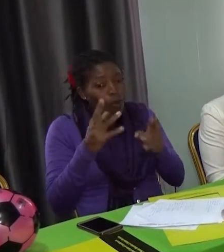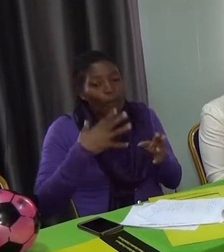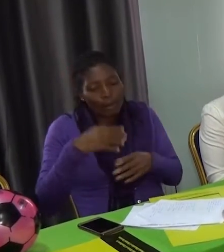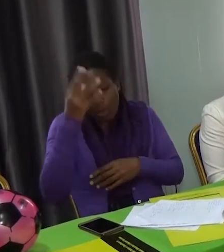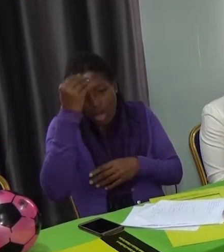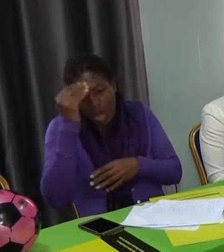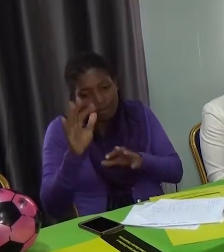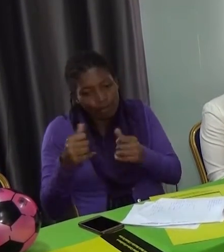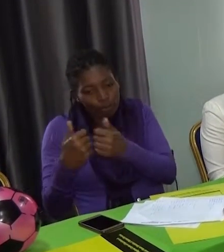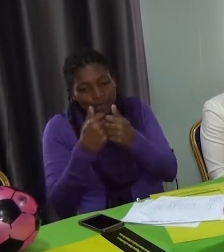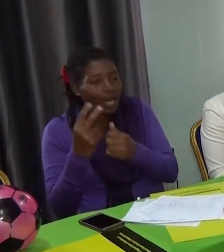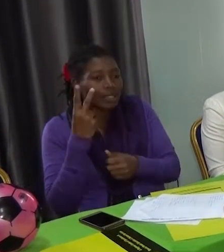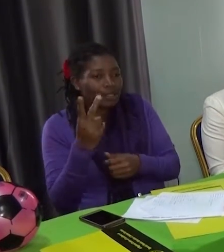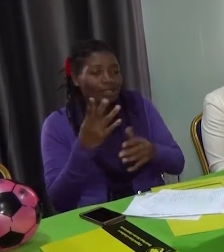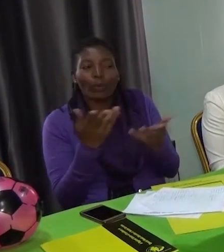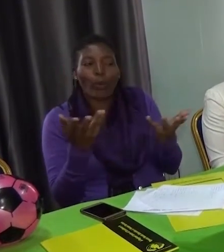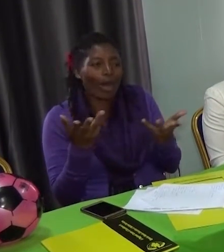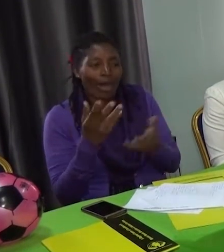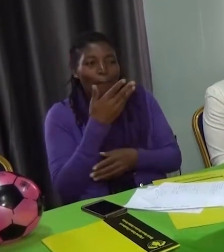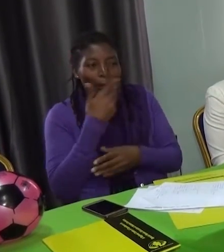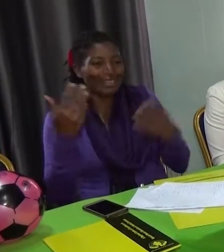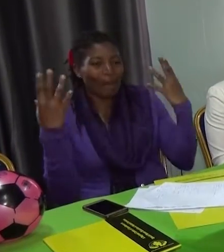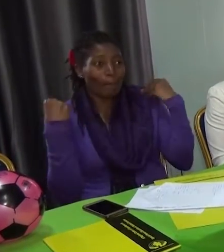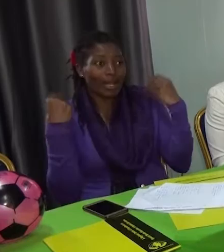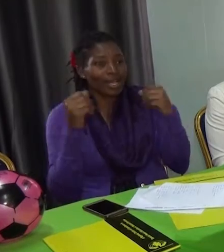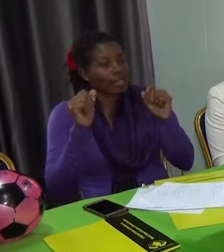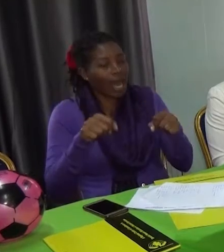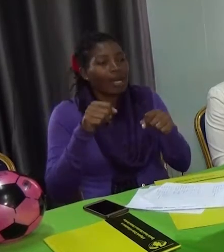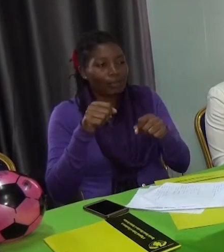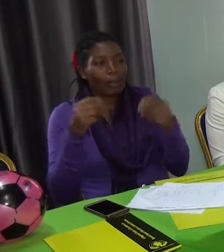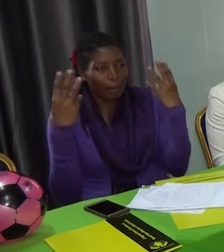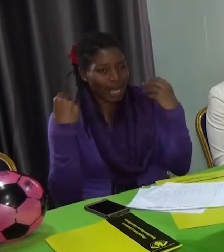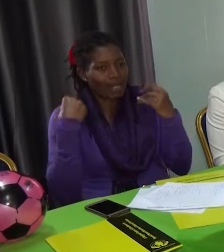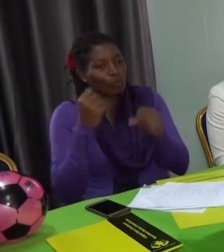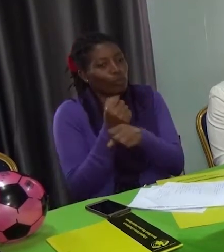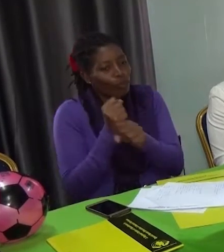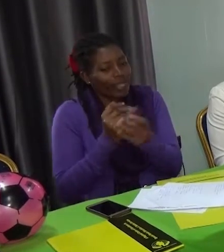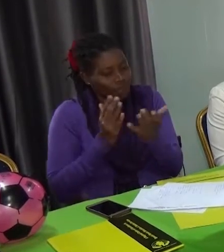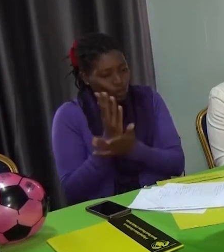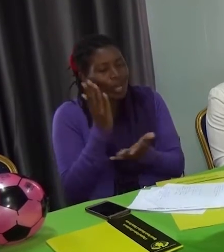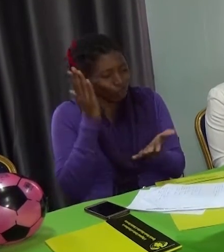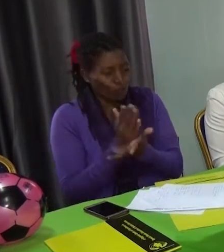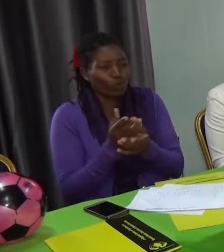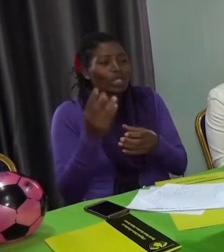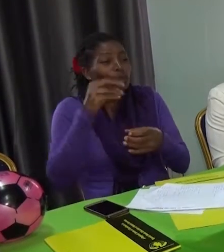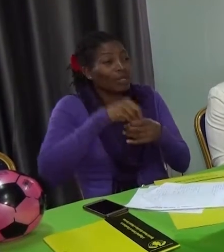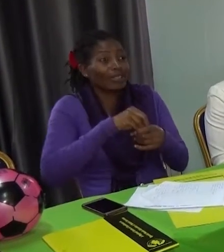education and the various challenges that we are facing and how we can be able to practice